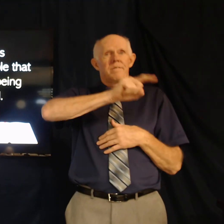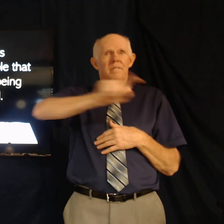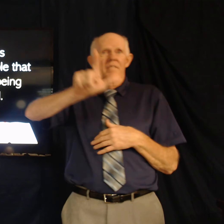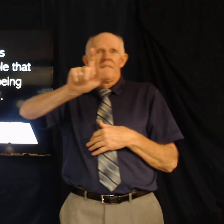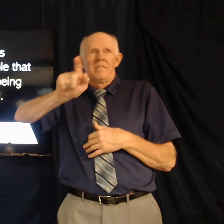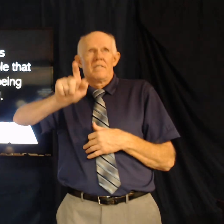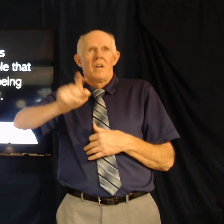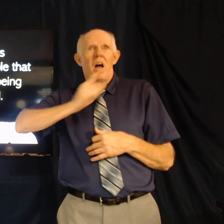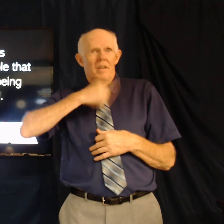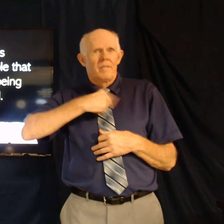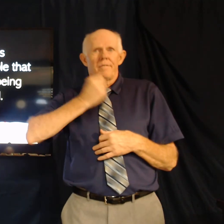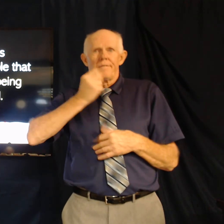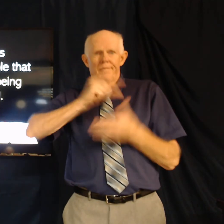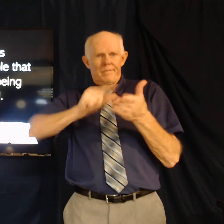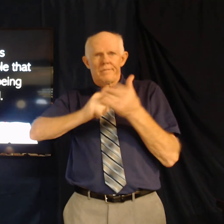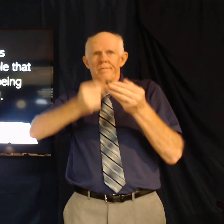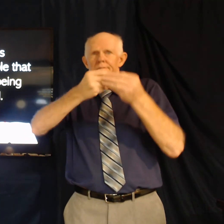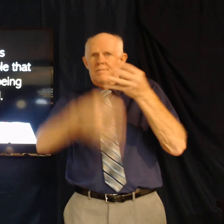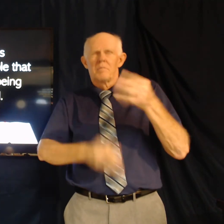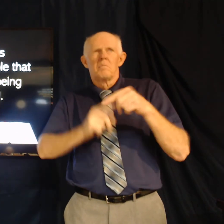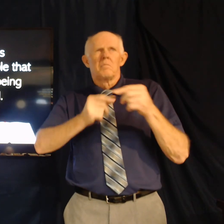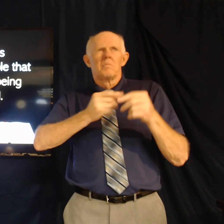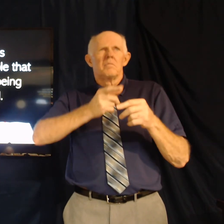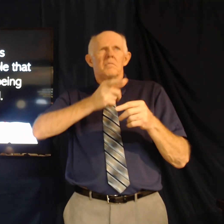First Corinthians 1:18-21.